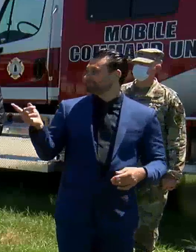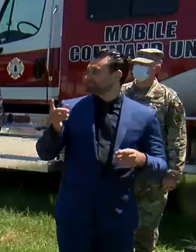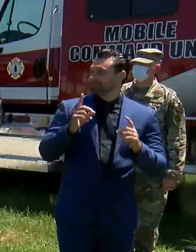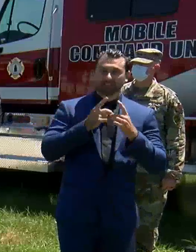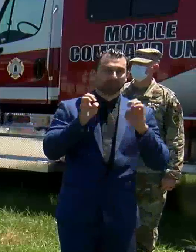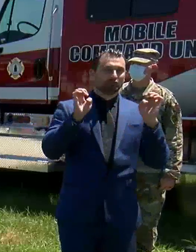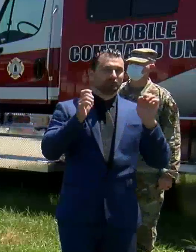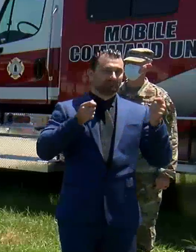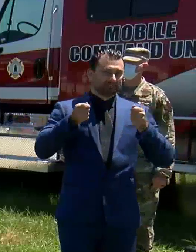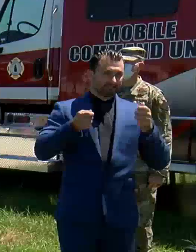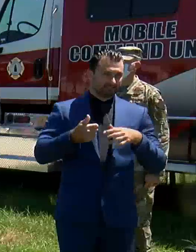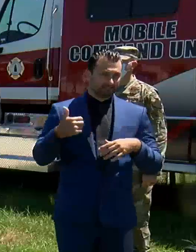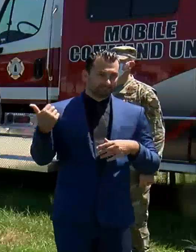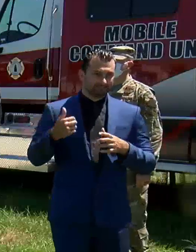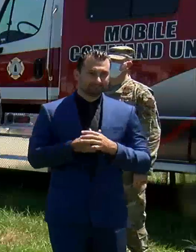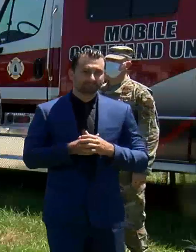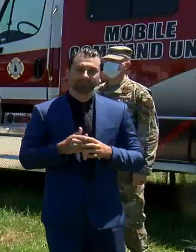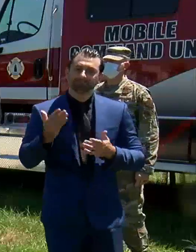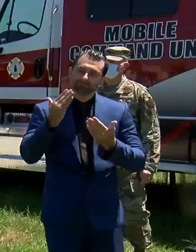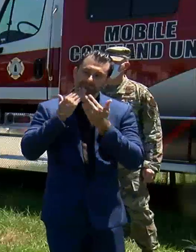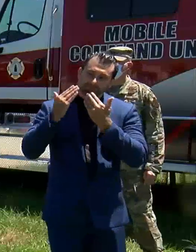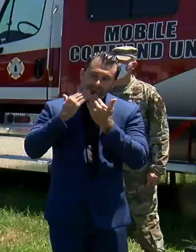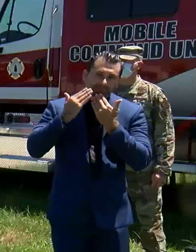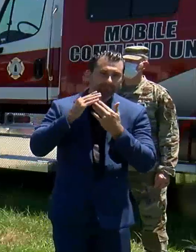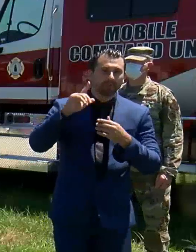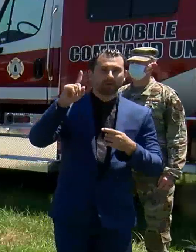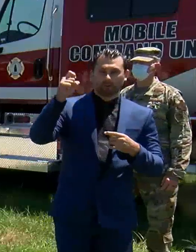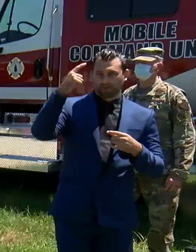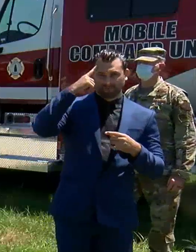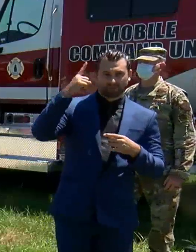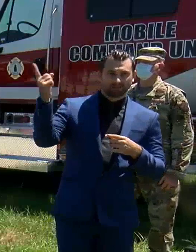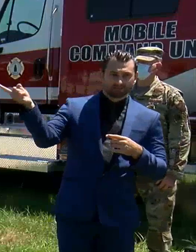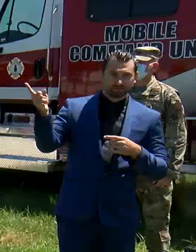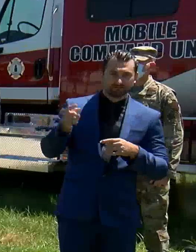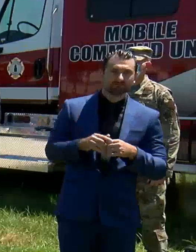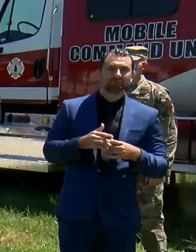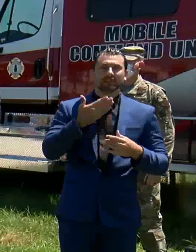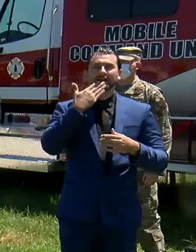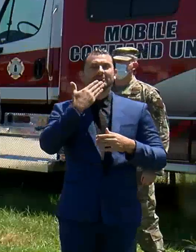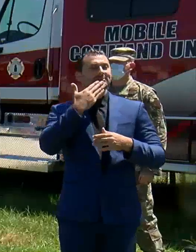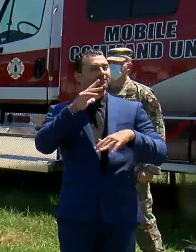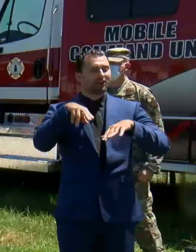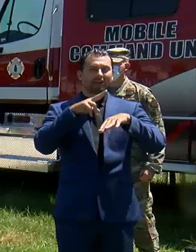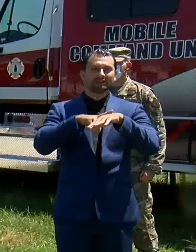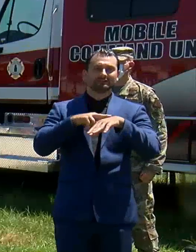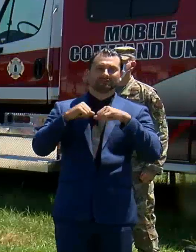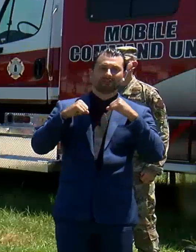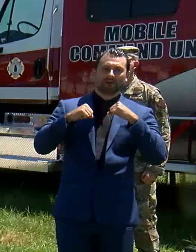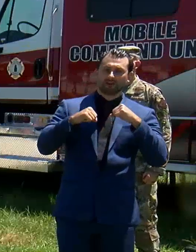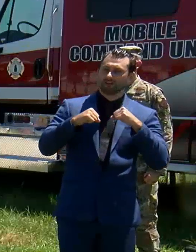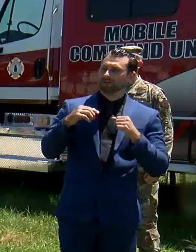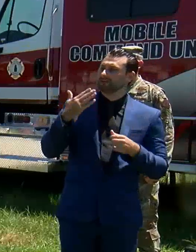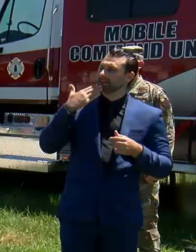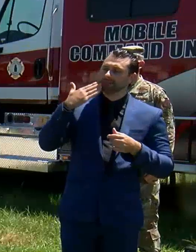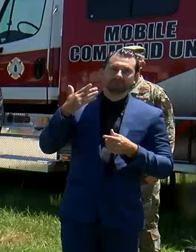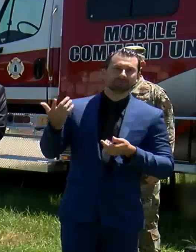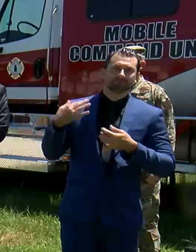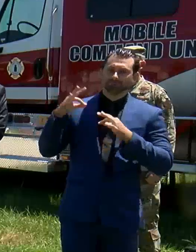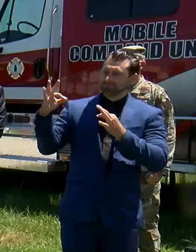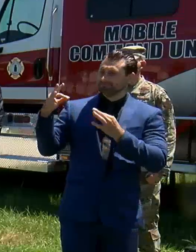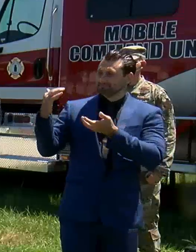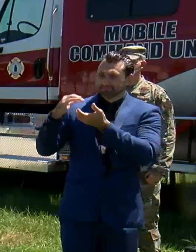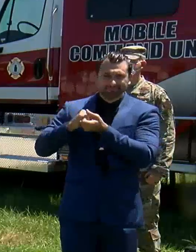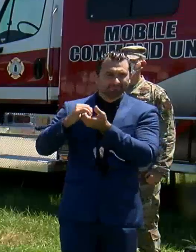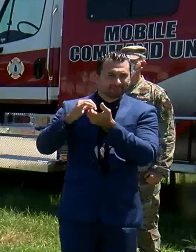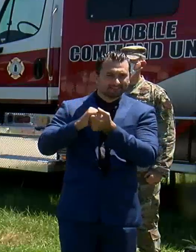Governor, thank you. I want to thank the National Guard that's here today. They've been a real partner in helping us get these sites up and